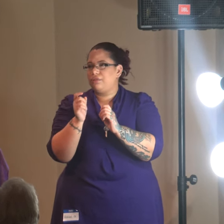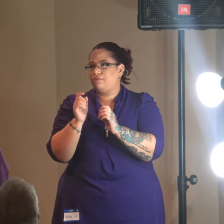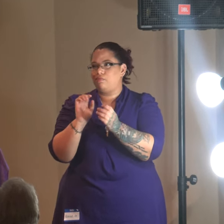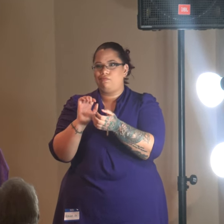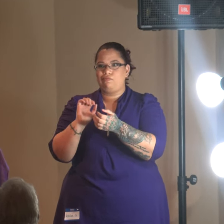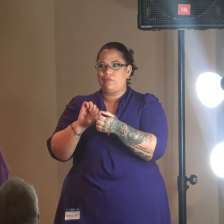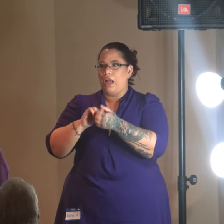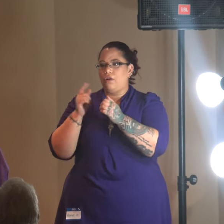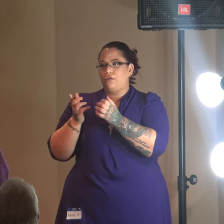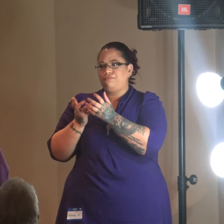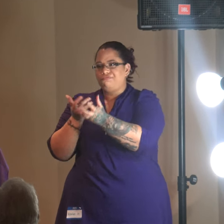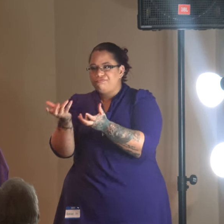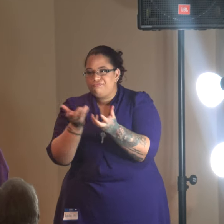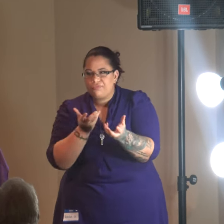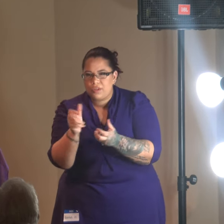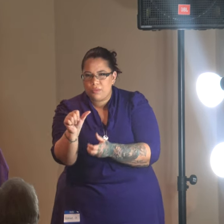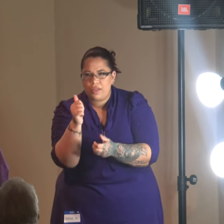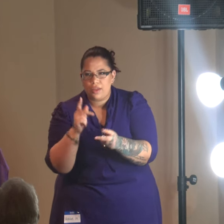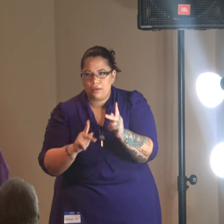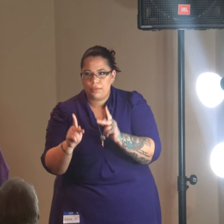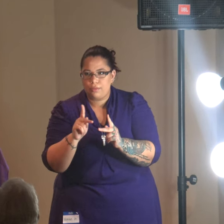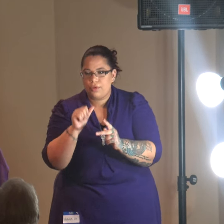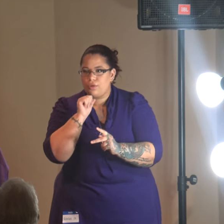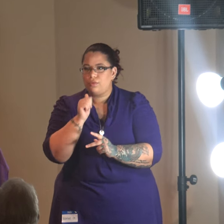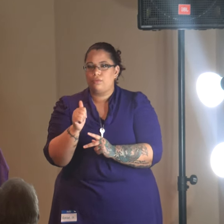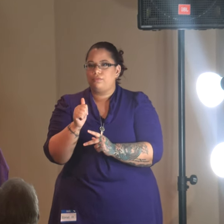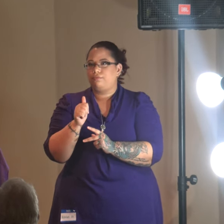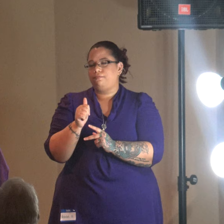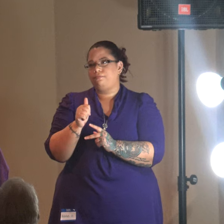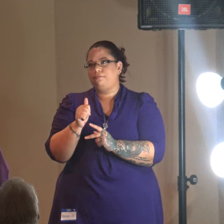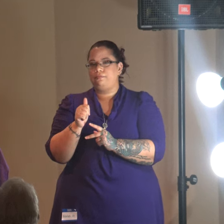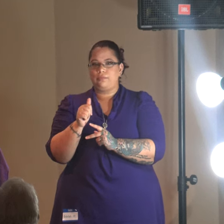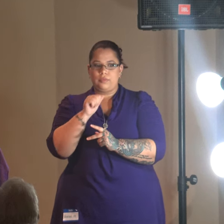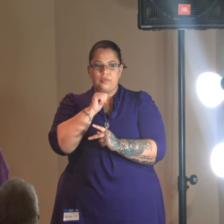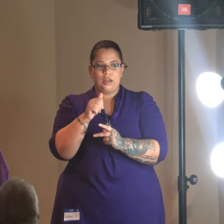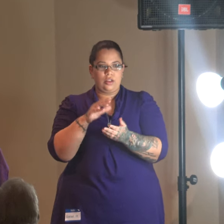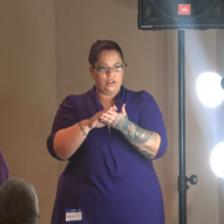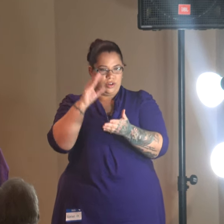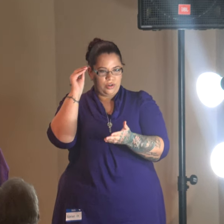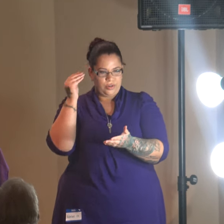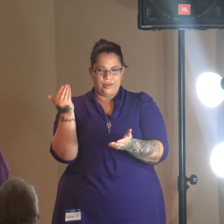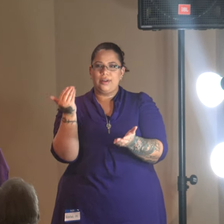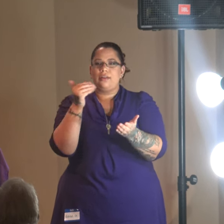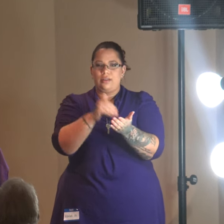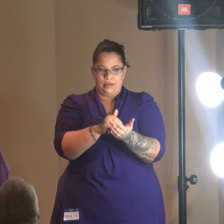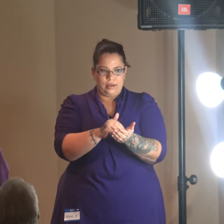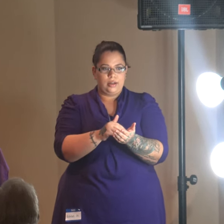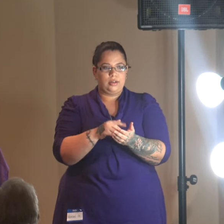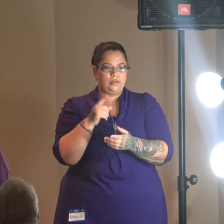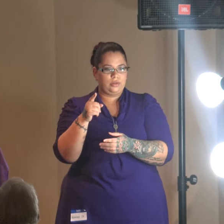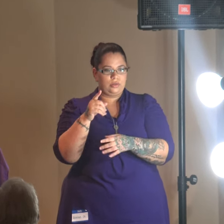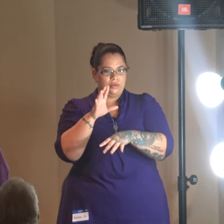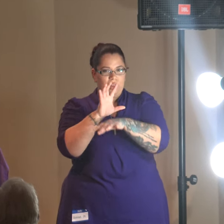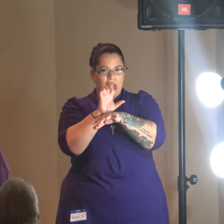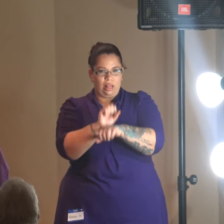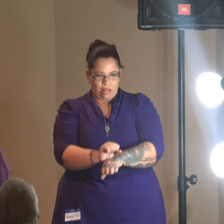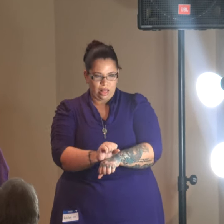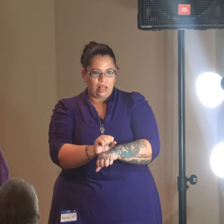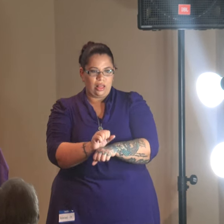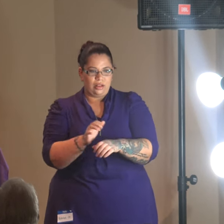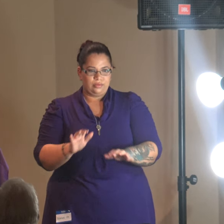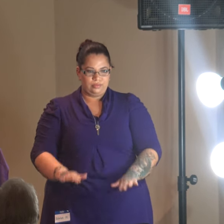You unteach yourself the things that were taught to you that keep you smaller than you truly